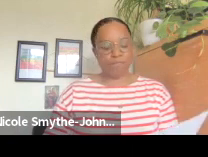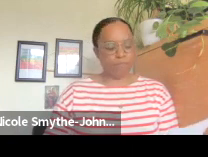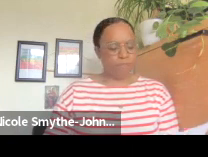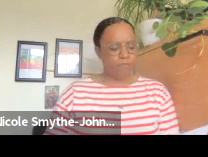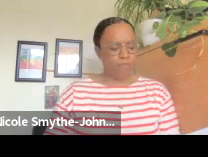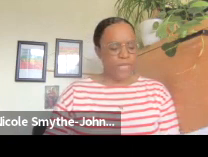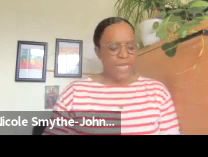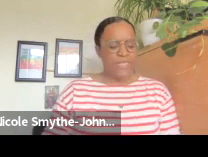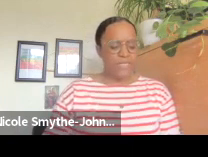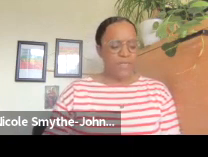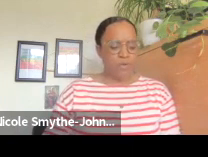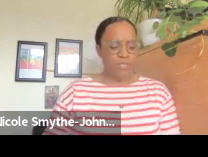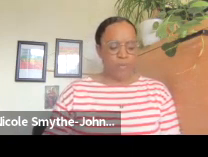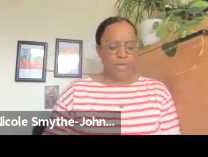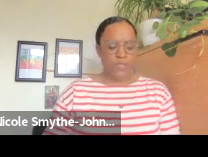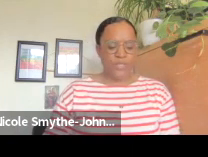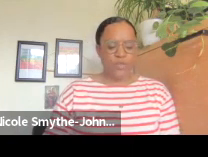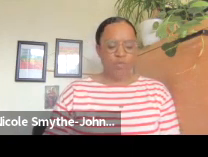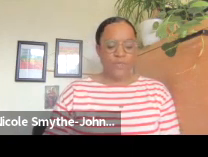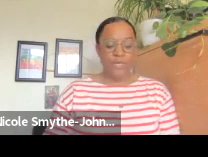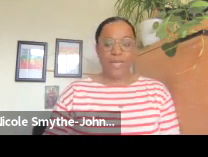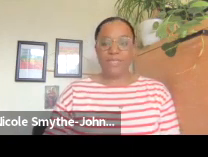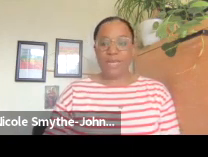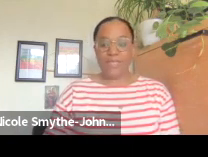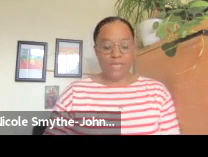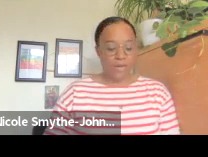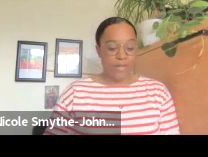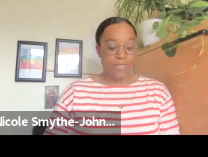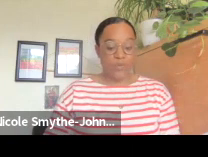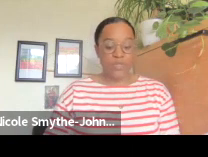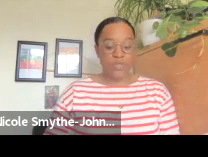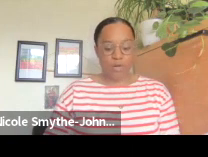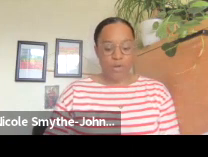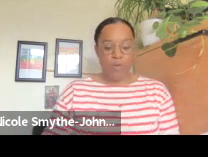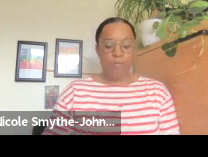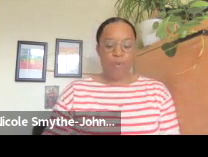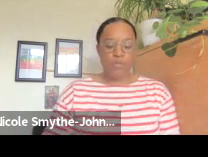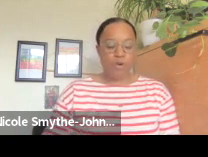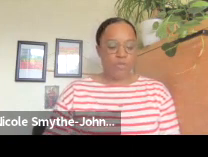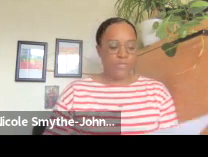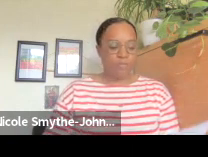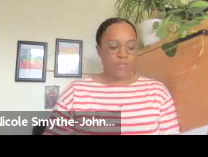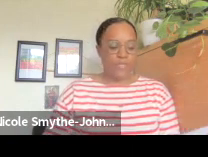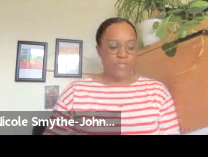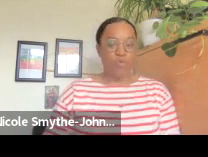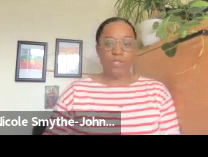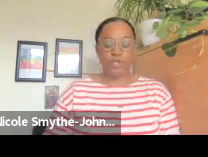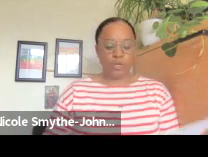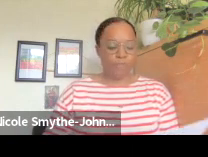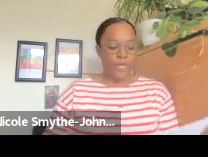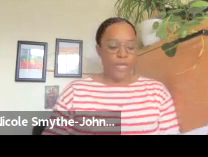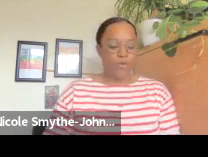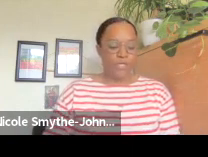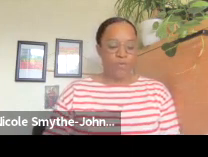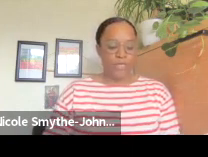Brazil. 60,000 Jamaicans went to Cuba between 1919 and 1921, when post-war US investment in Cuban